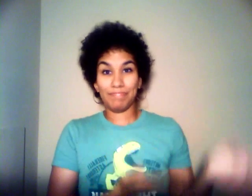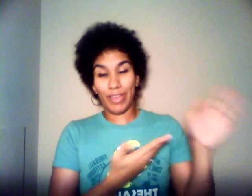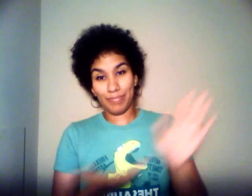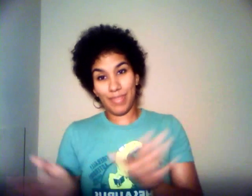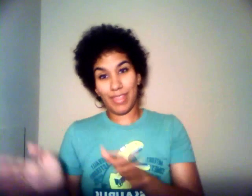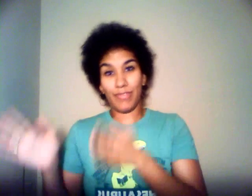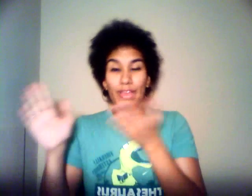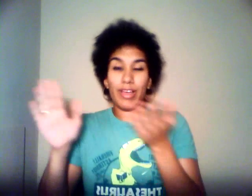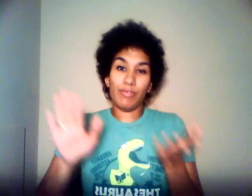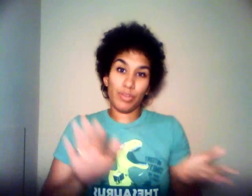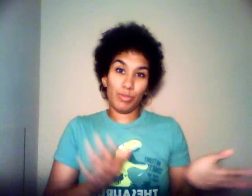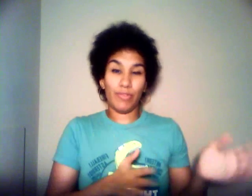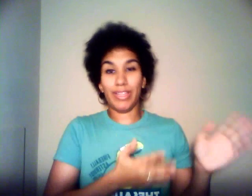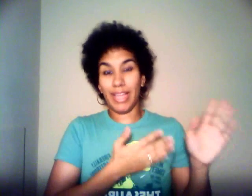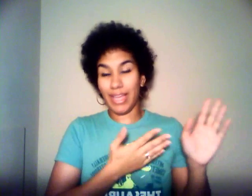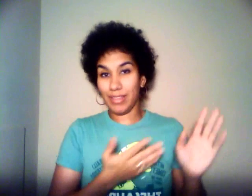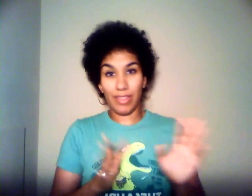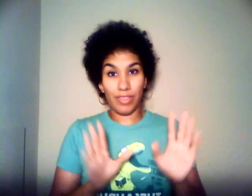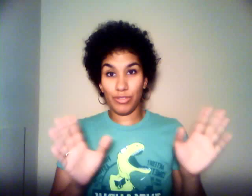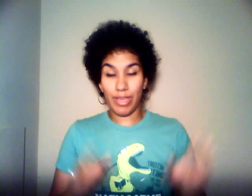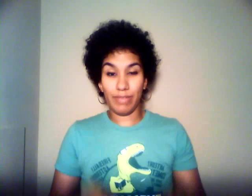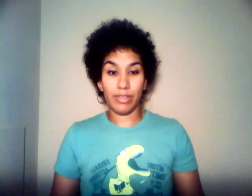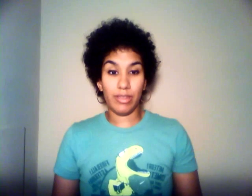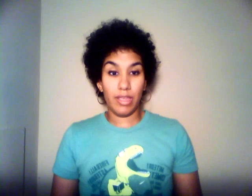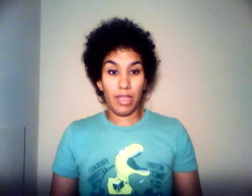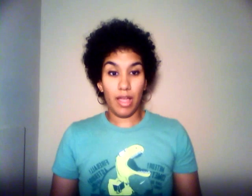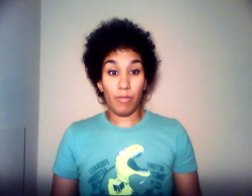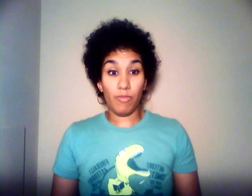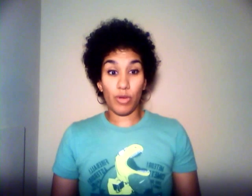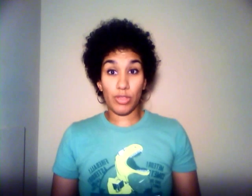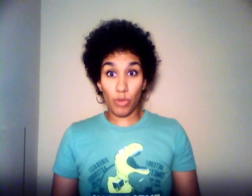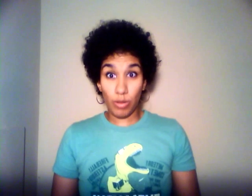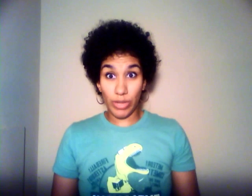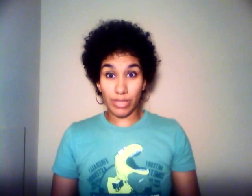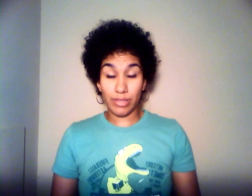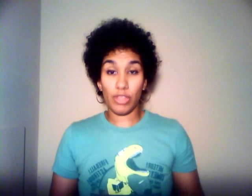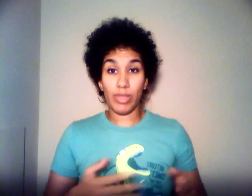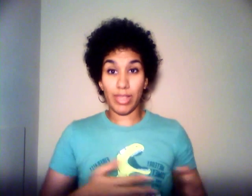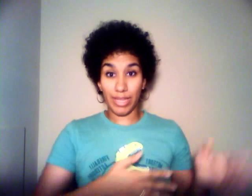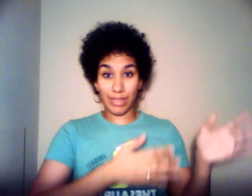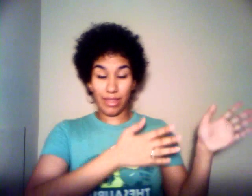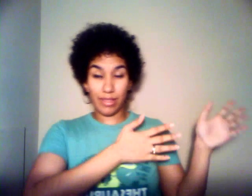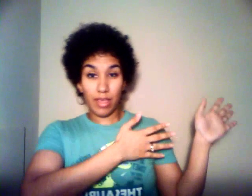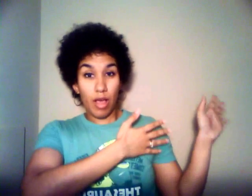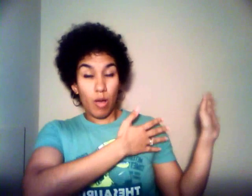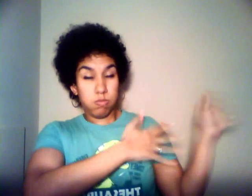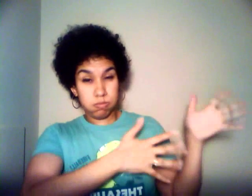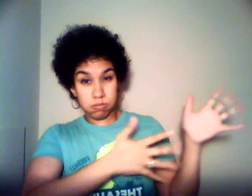Right? Just very comfortable, very light, nothing too heavy. For a storm wind, you would sound like this.